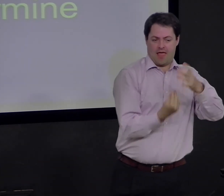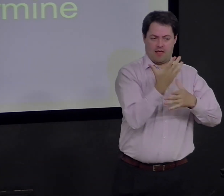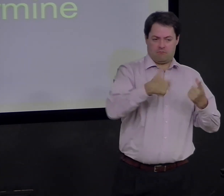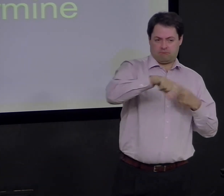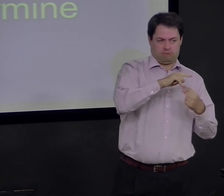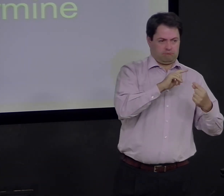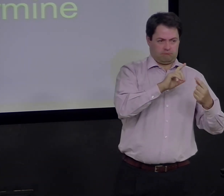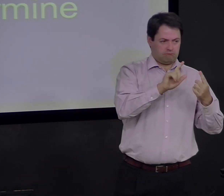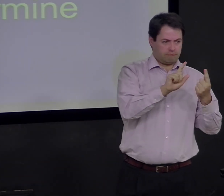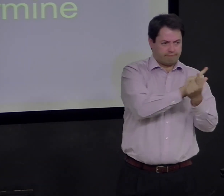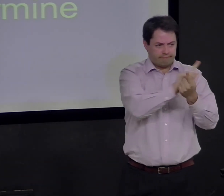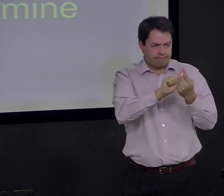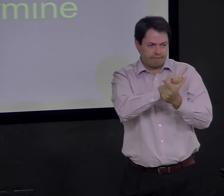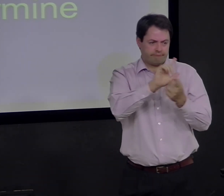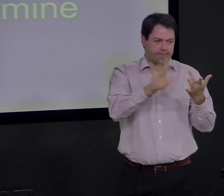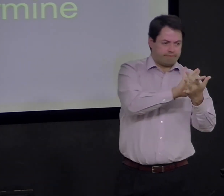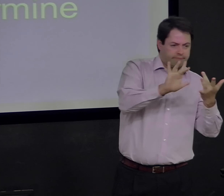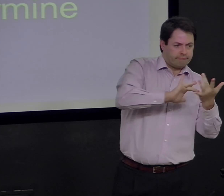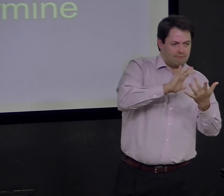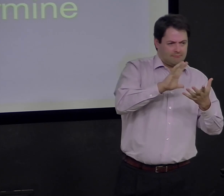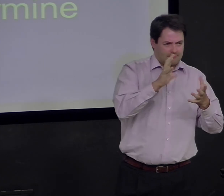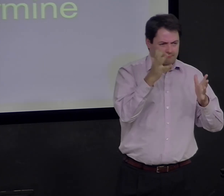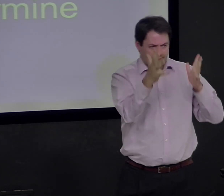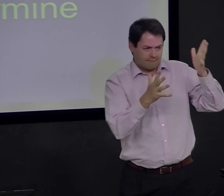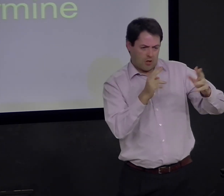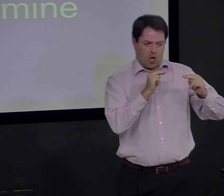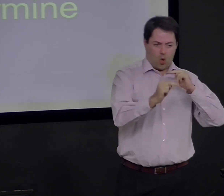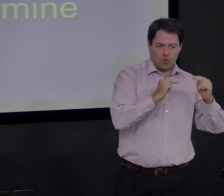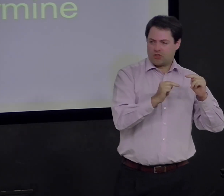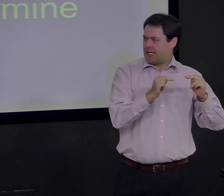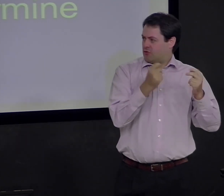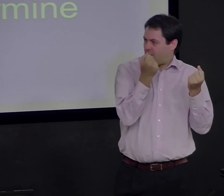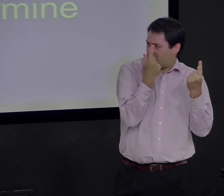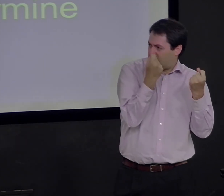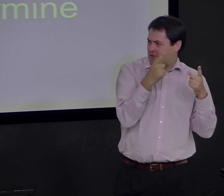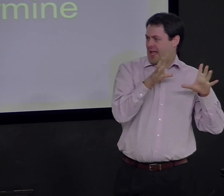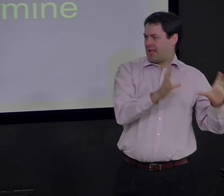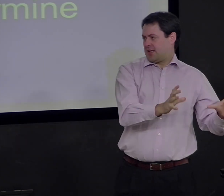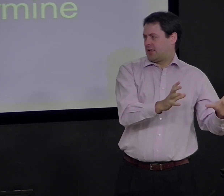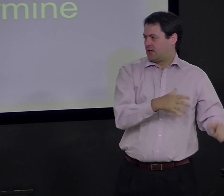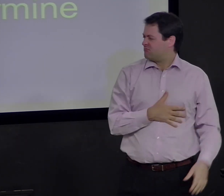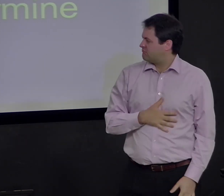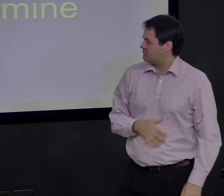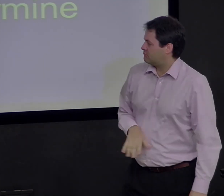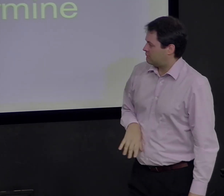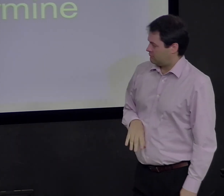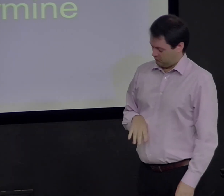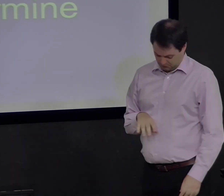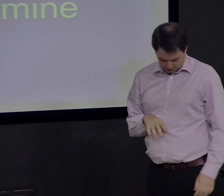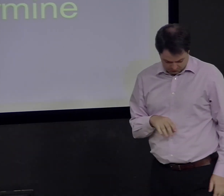and that the hearing way of thinking about international sign language and how that's